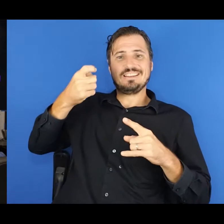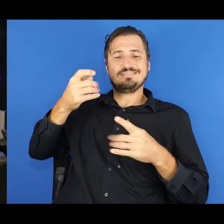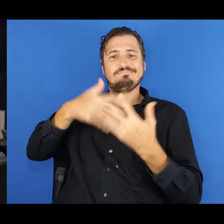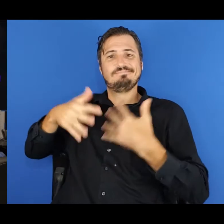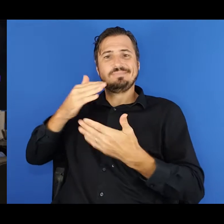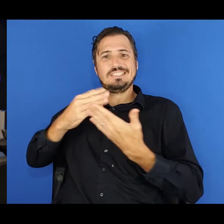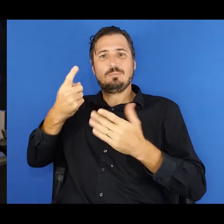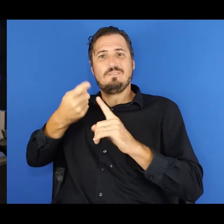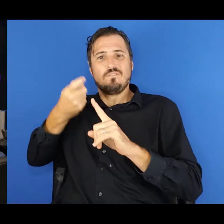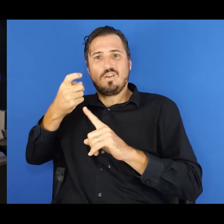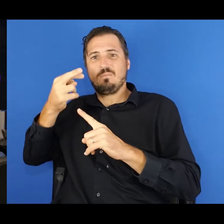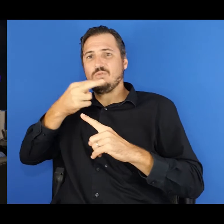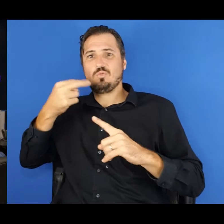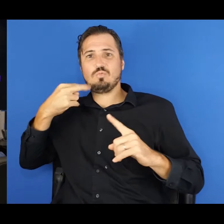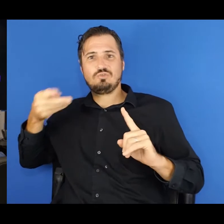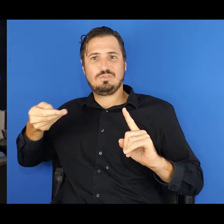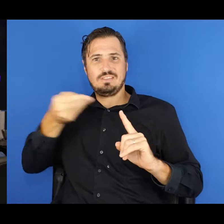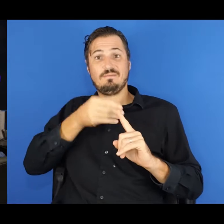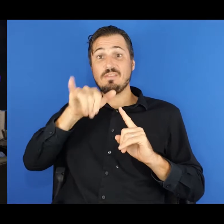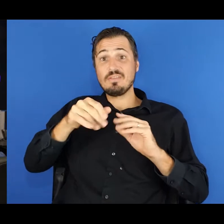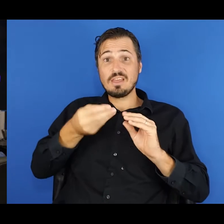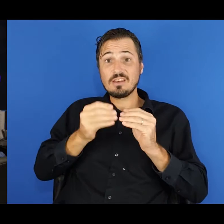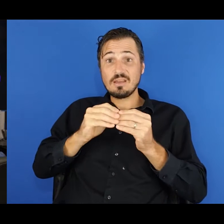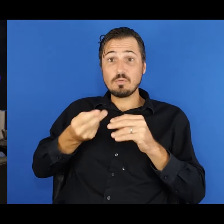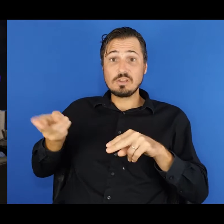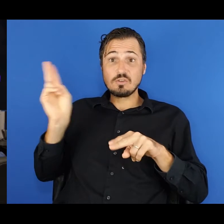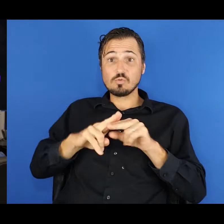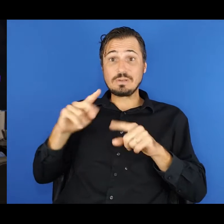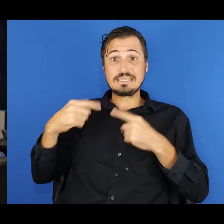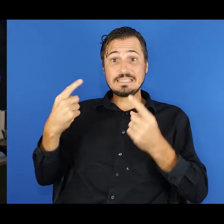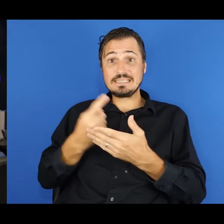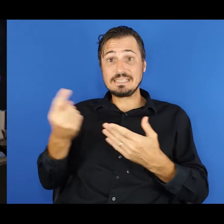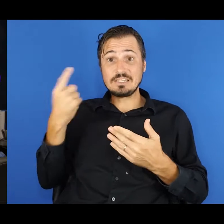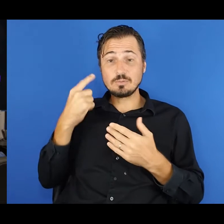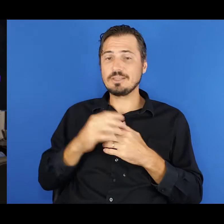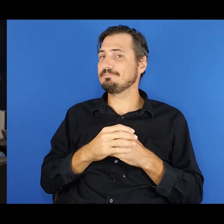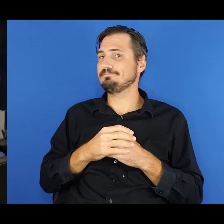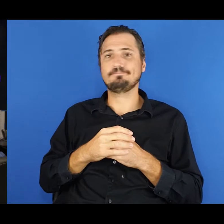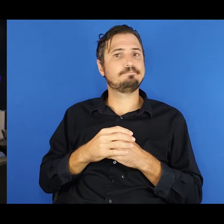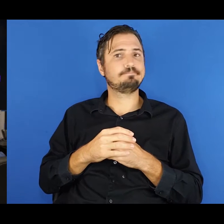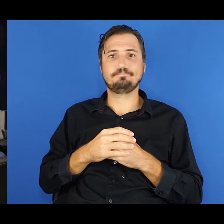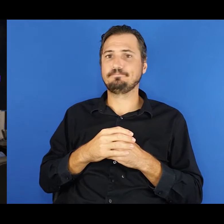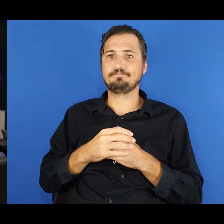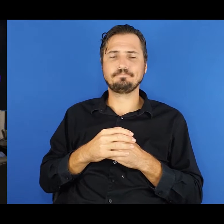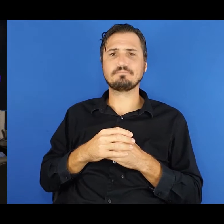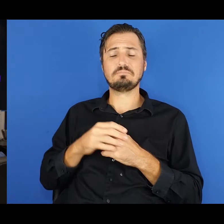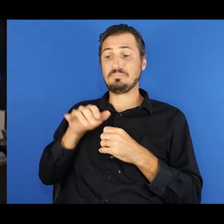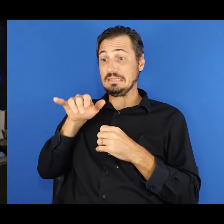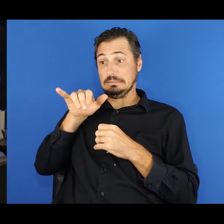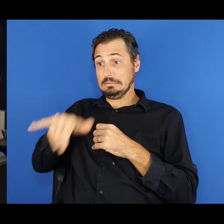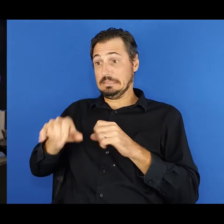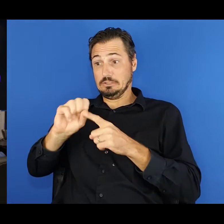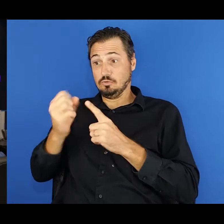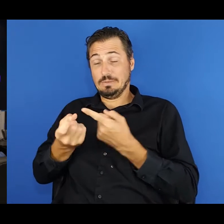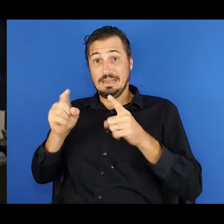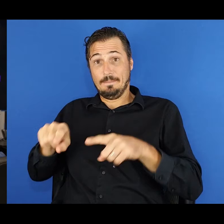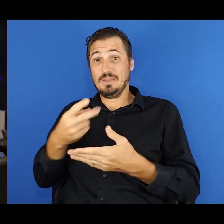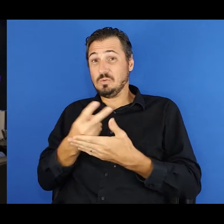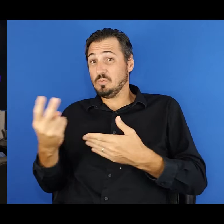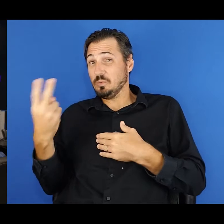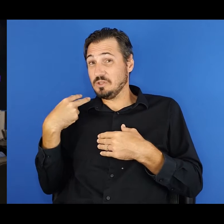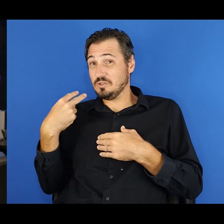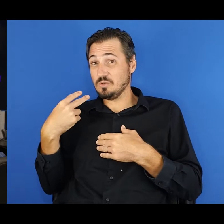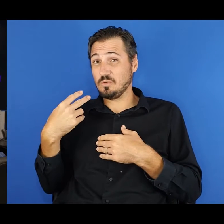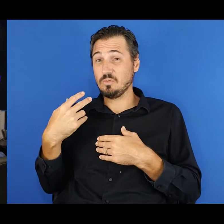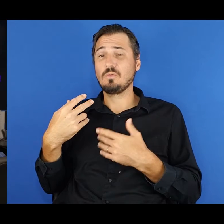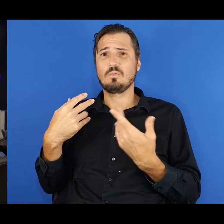others. Those numbers have not grown since last week. It has been 2 weeks since those exposures took place,